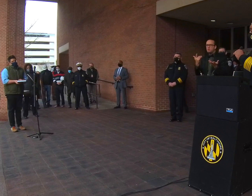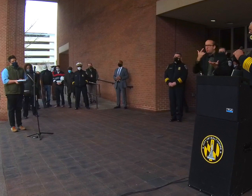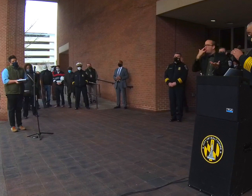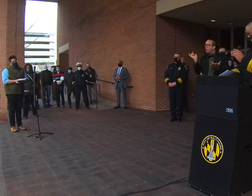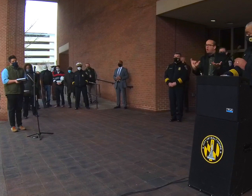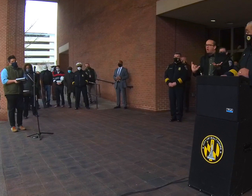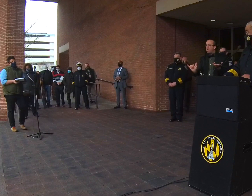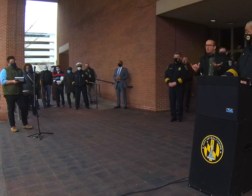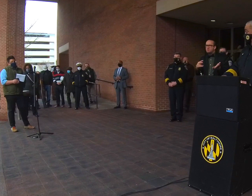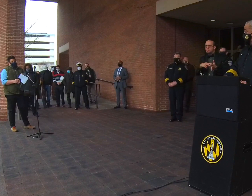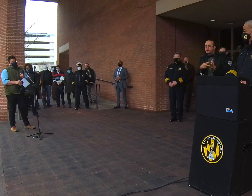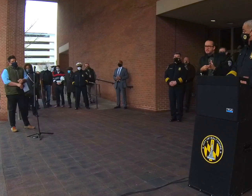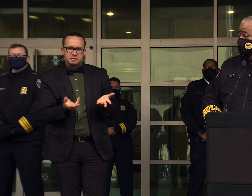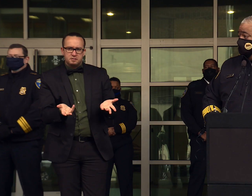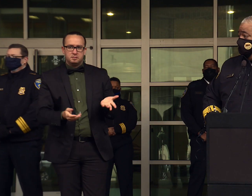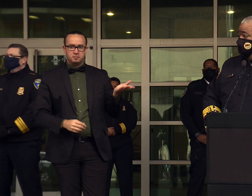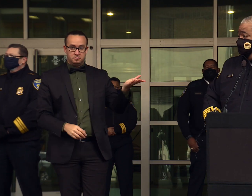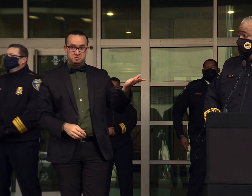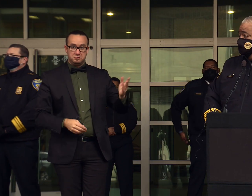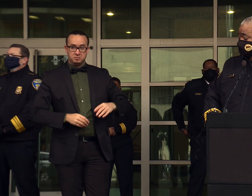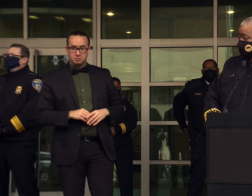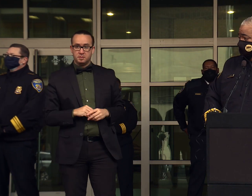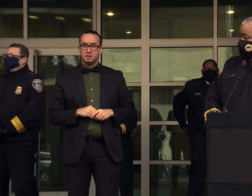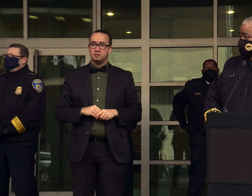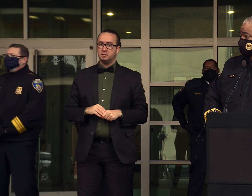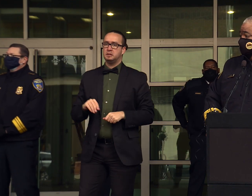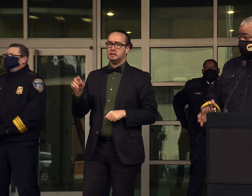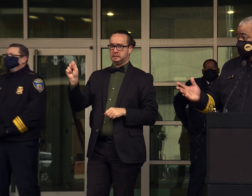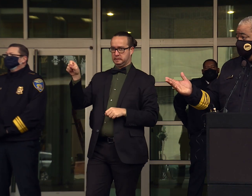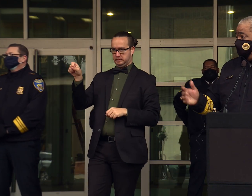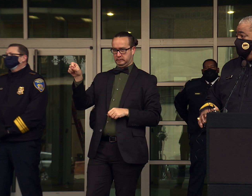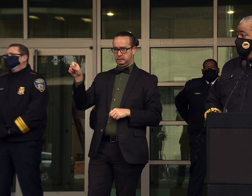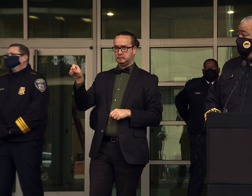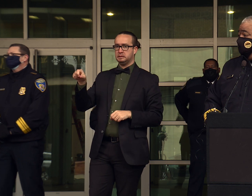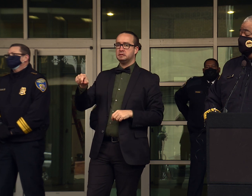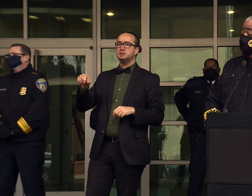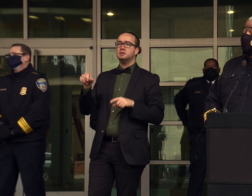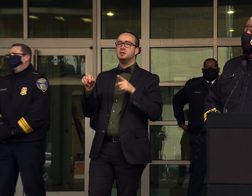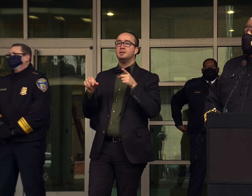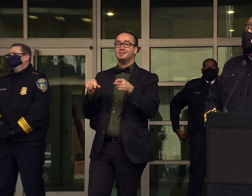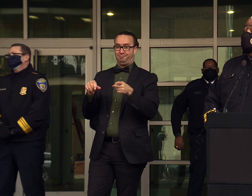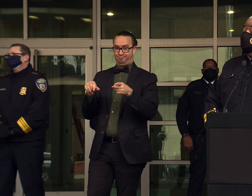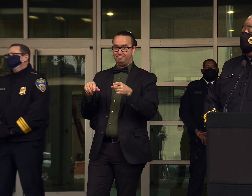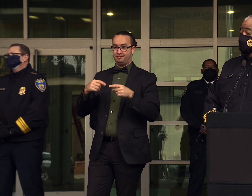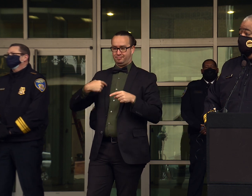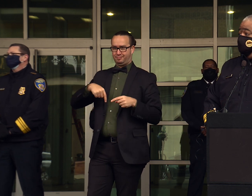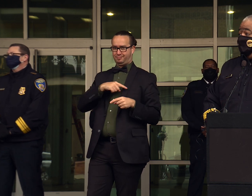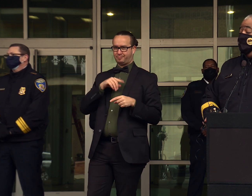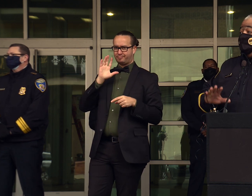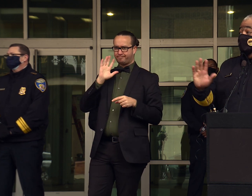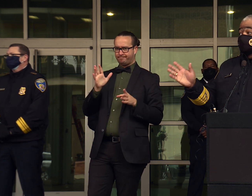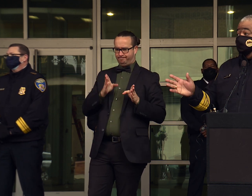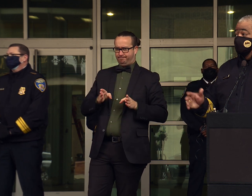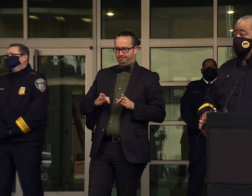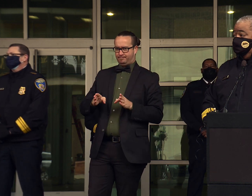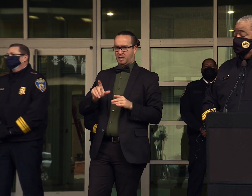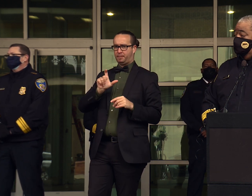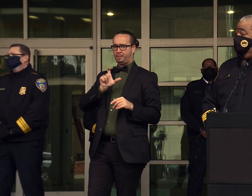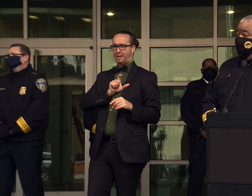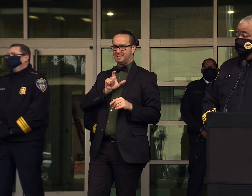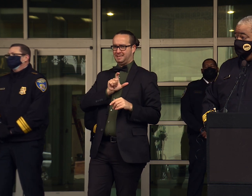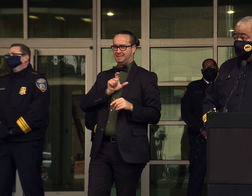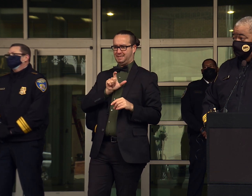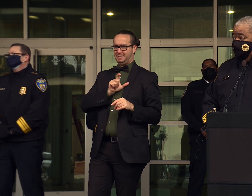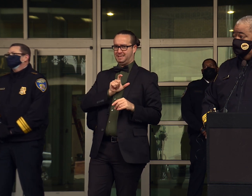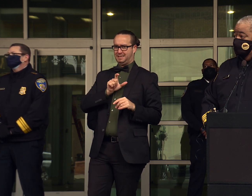Yeah, as you know, we've developed our first ever comprehensive community policing plan that we're about to train all of our officers